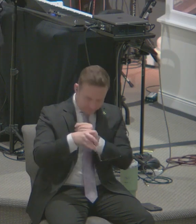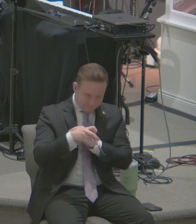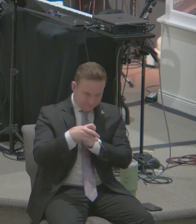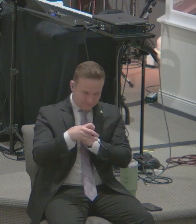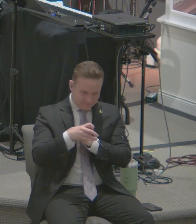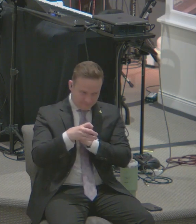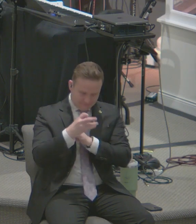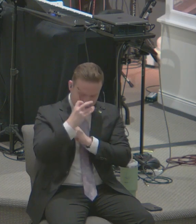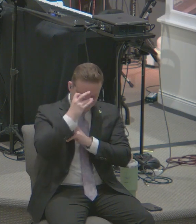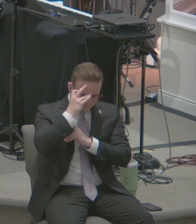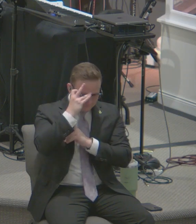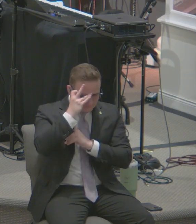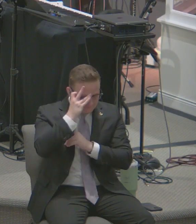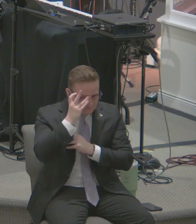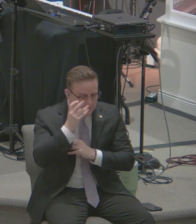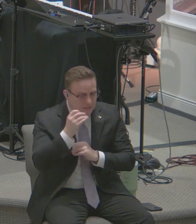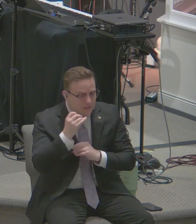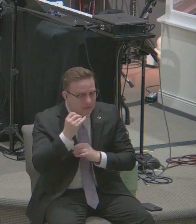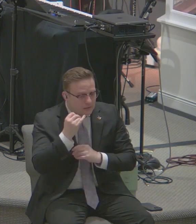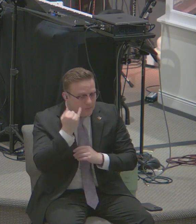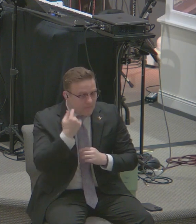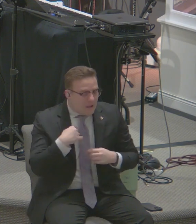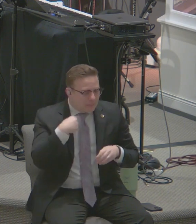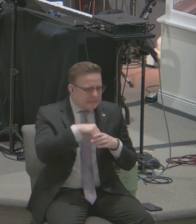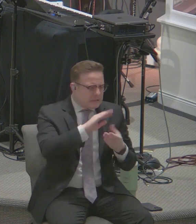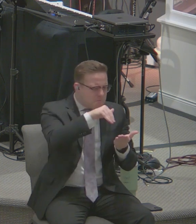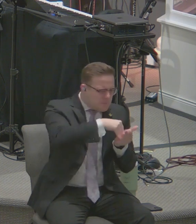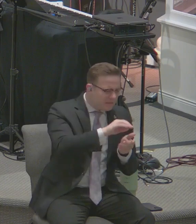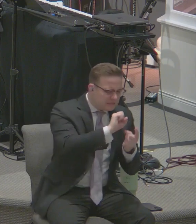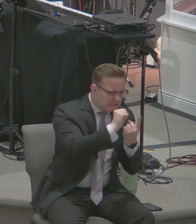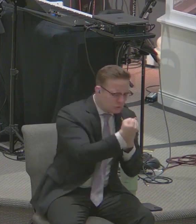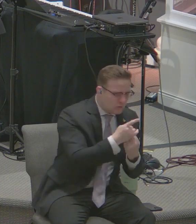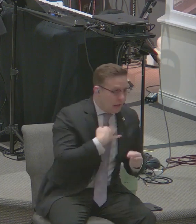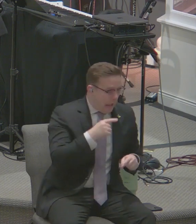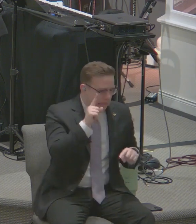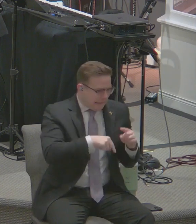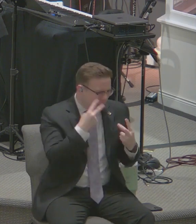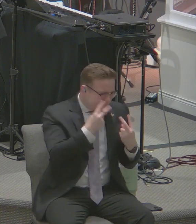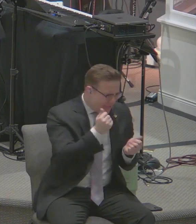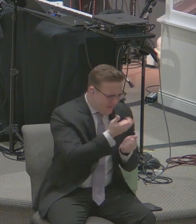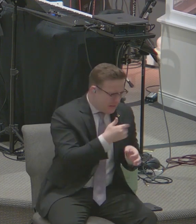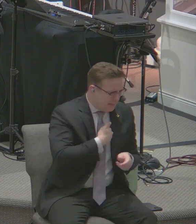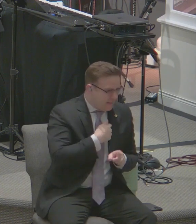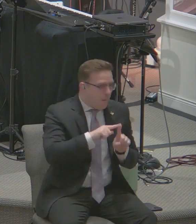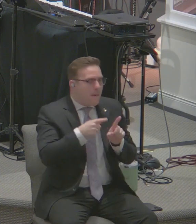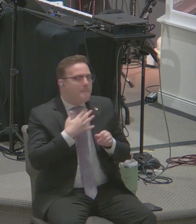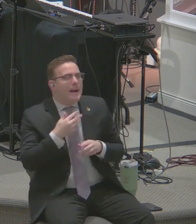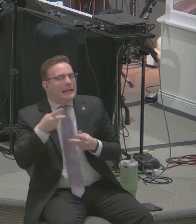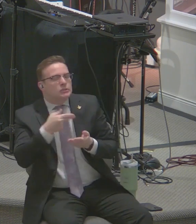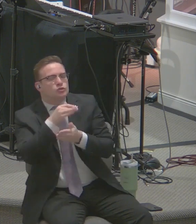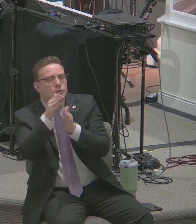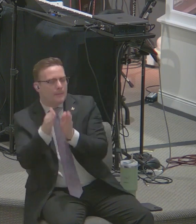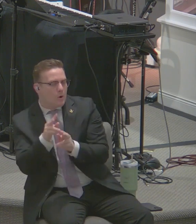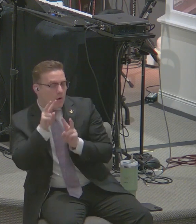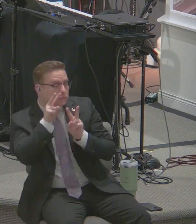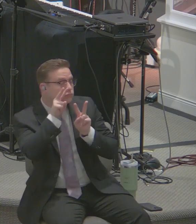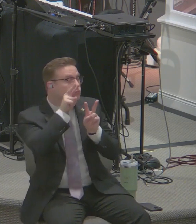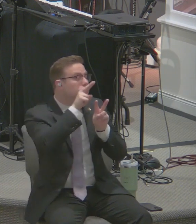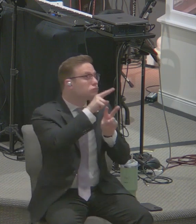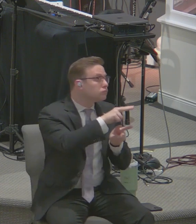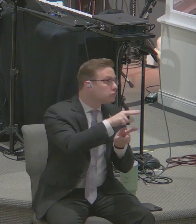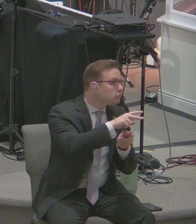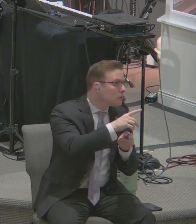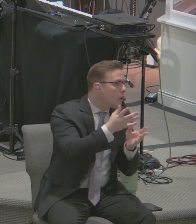I couldn't see my circumstance clearly, but the shepherd was able to look over where